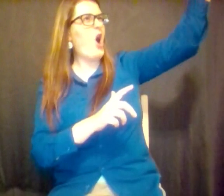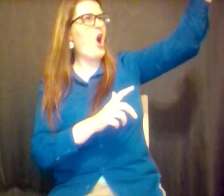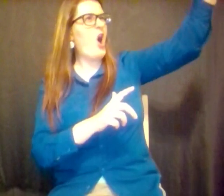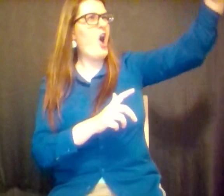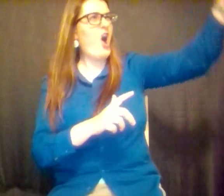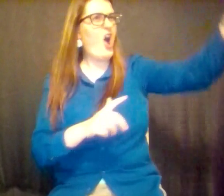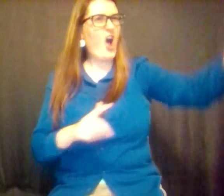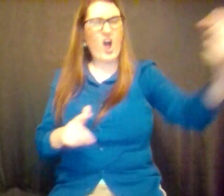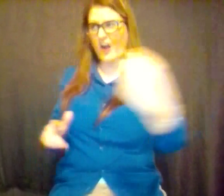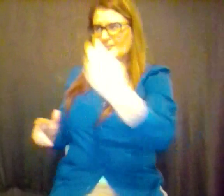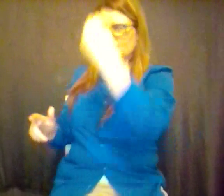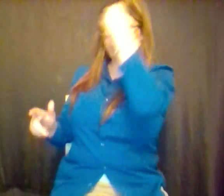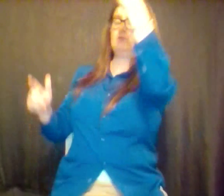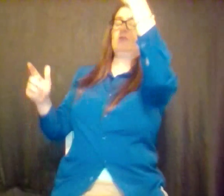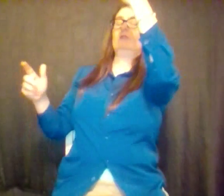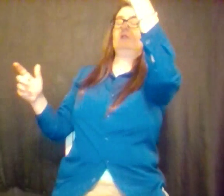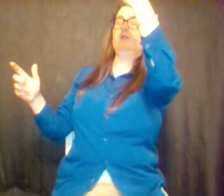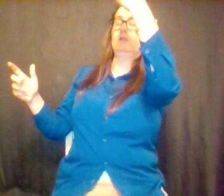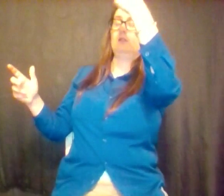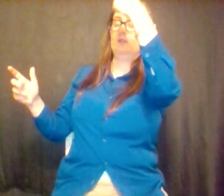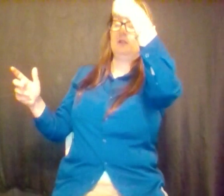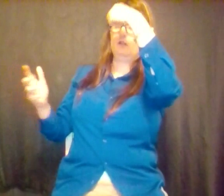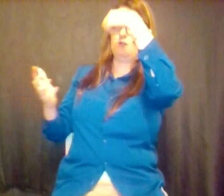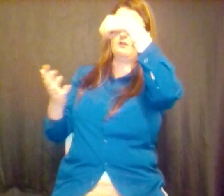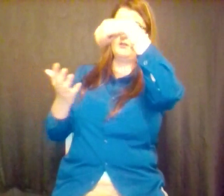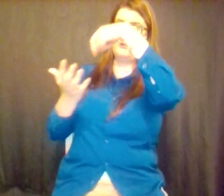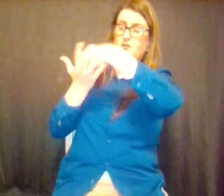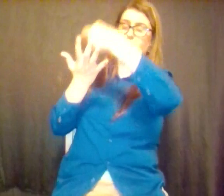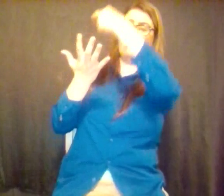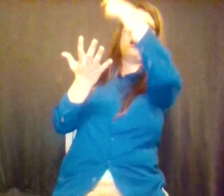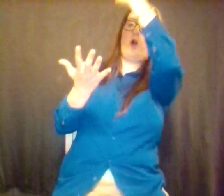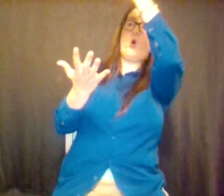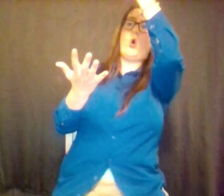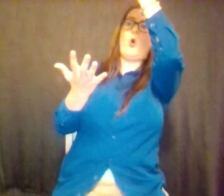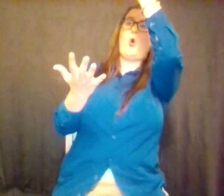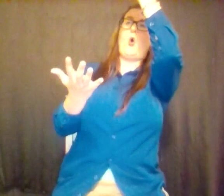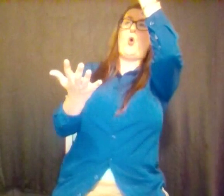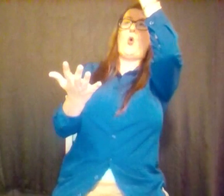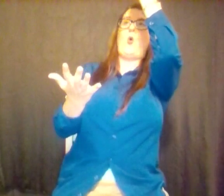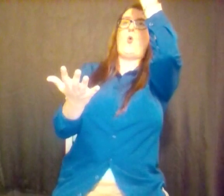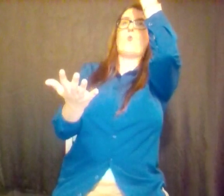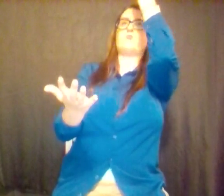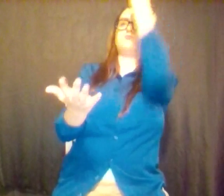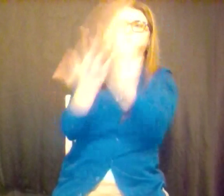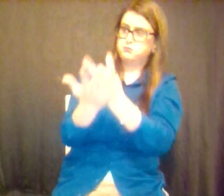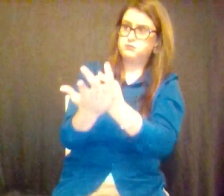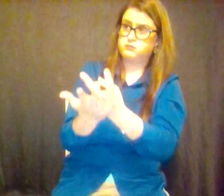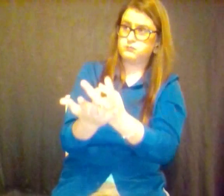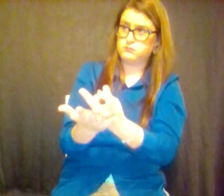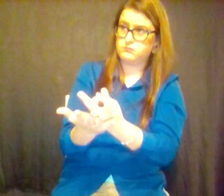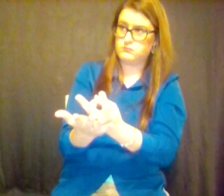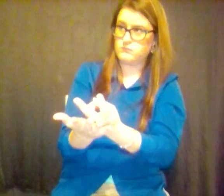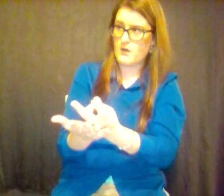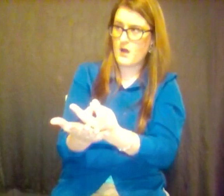and hit the giant right in the middle of his forehead. Goliath opened his eyes wide and fell down